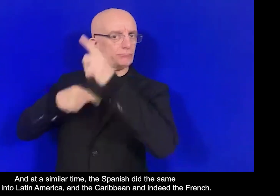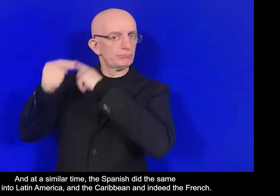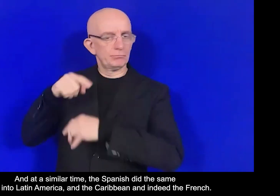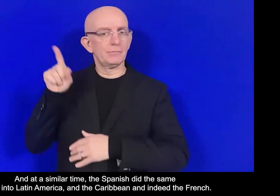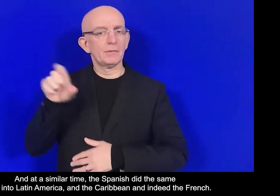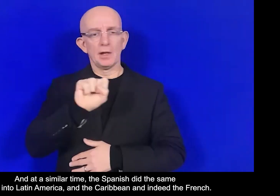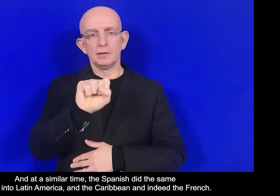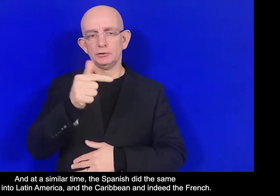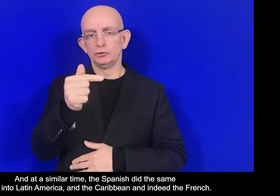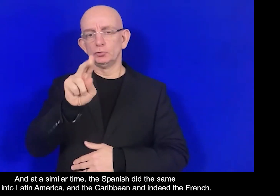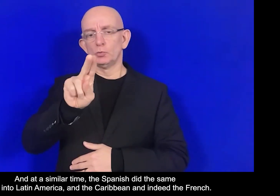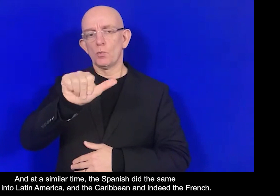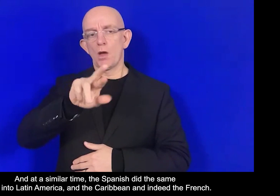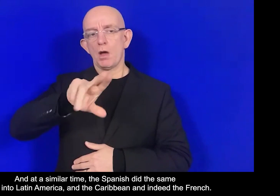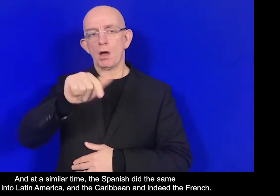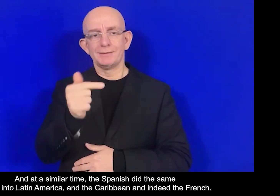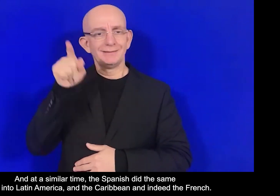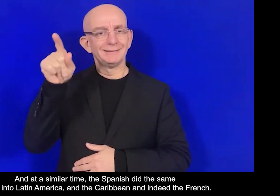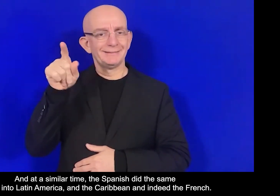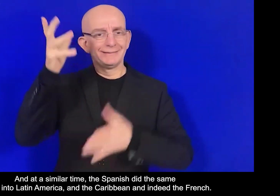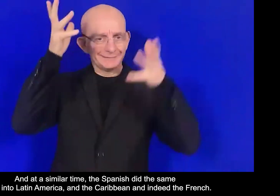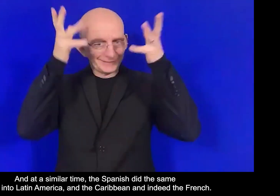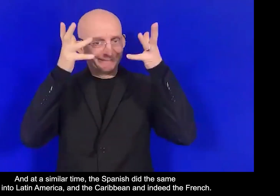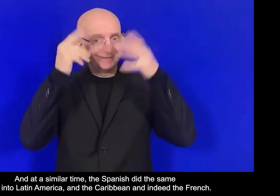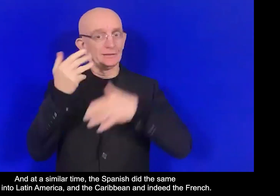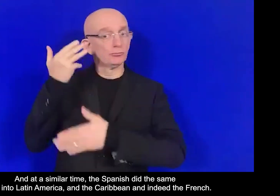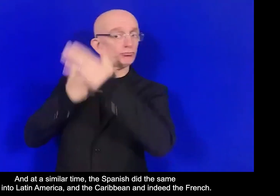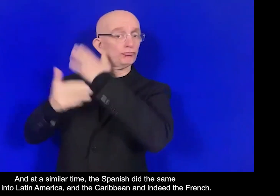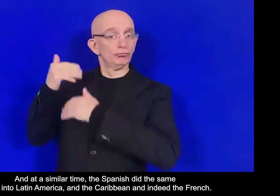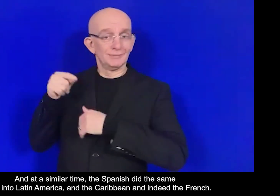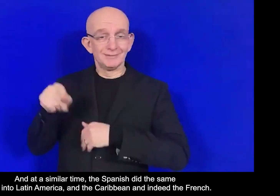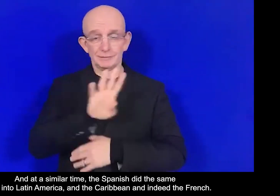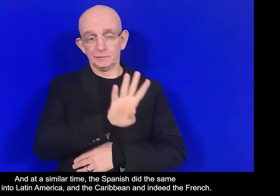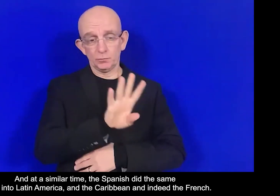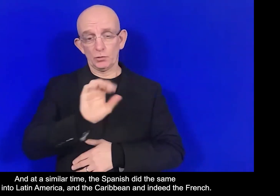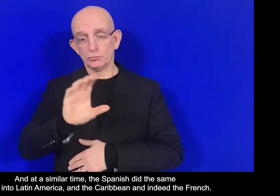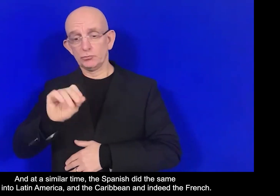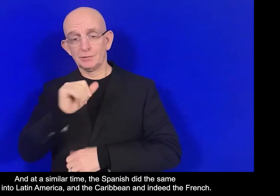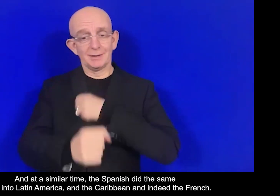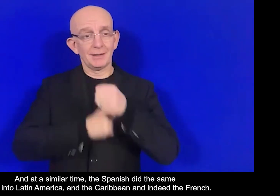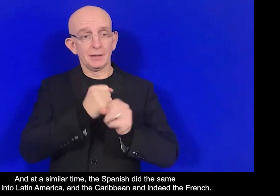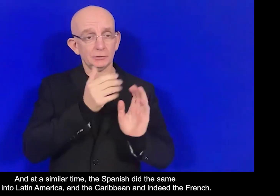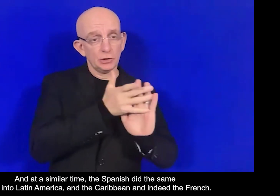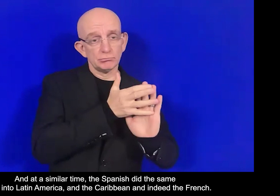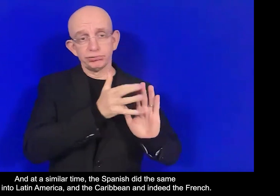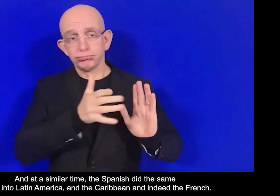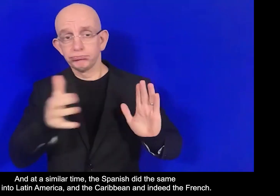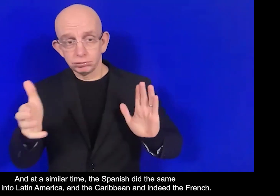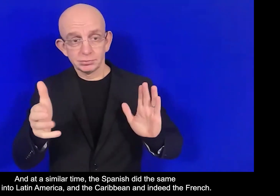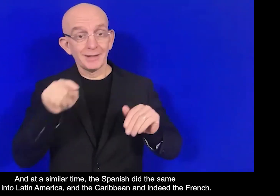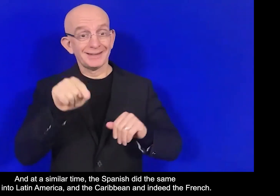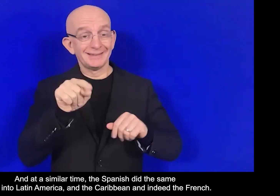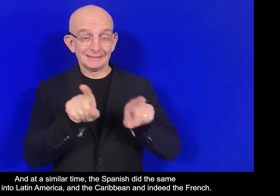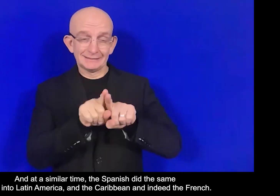time, the Spanish did the same things into Latin America and the Caribbean, and indeed the